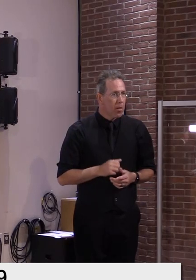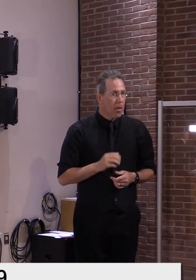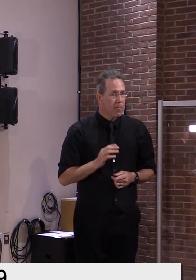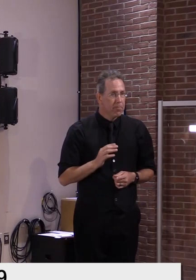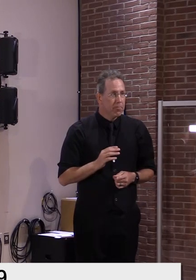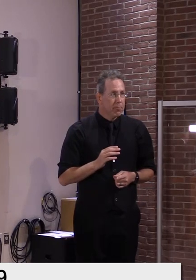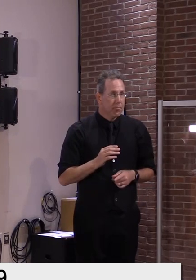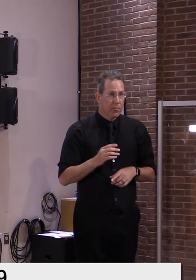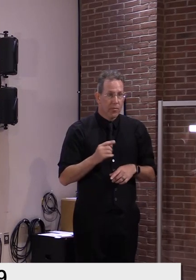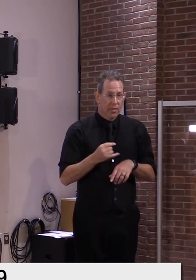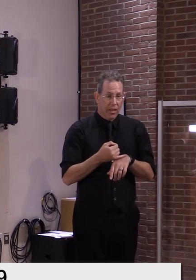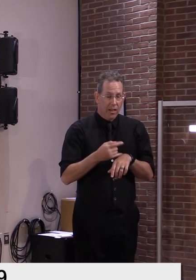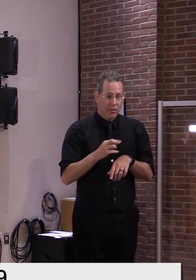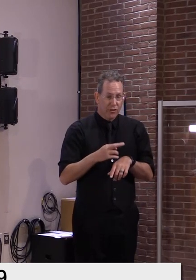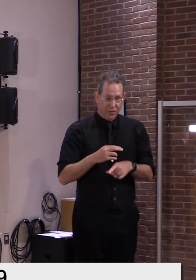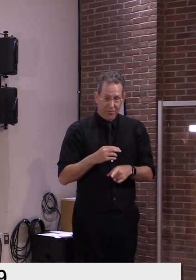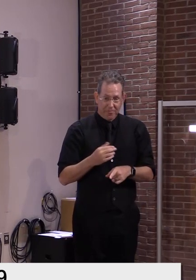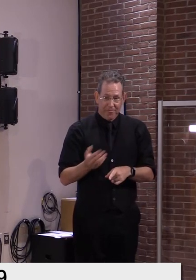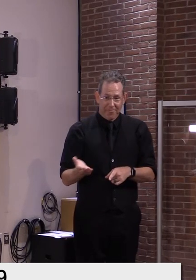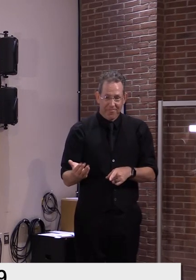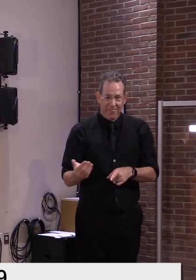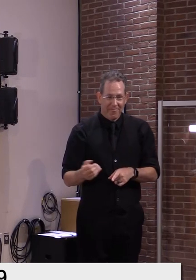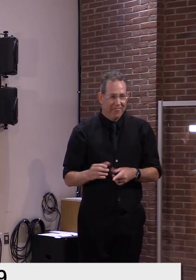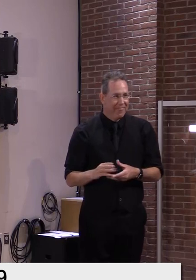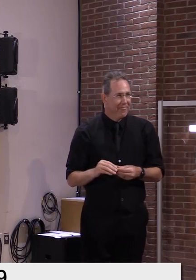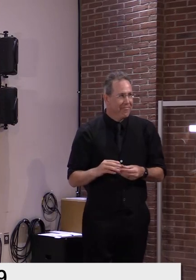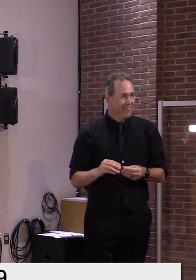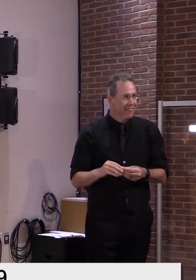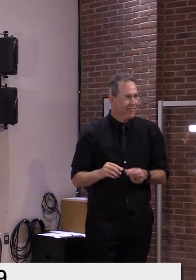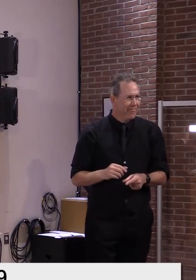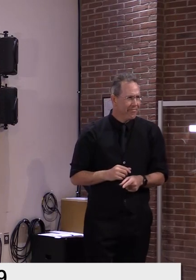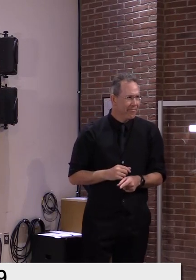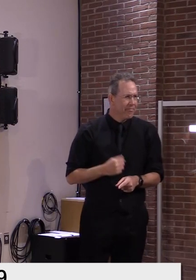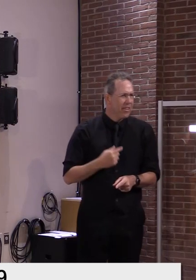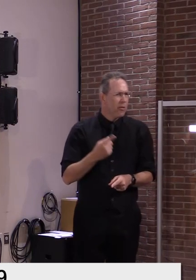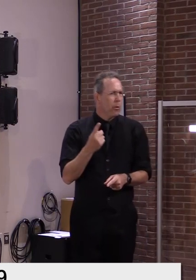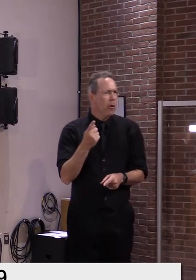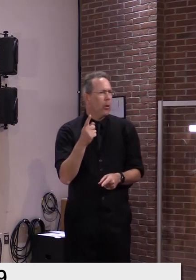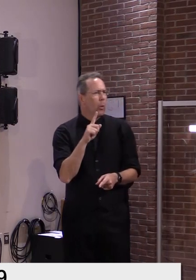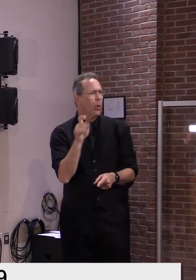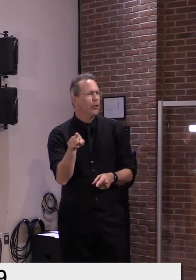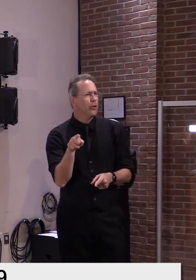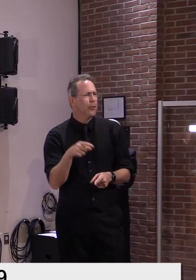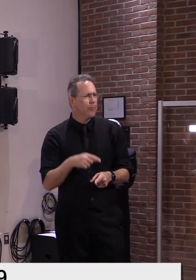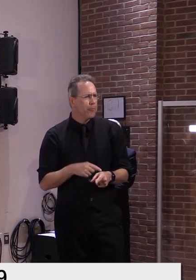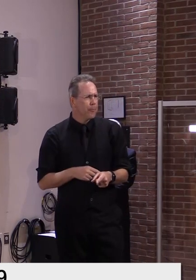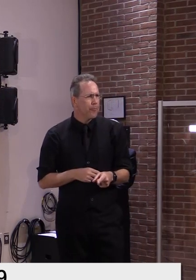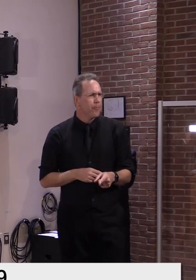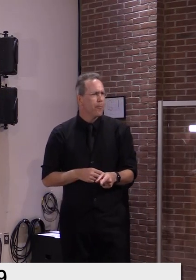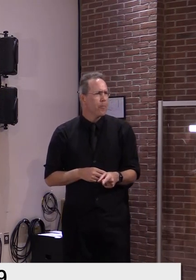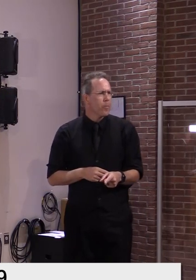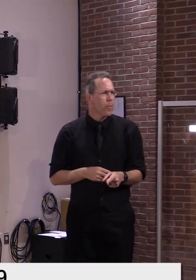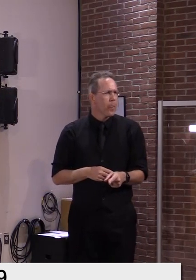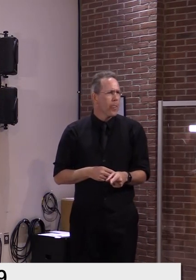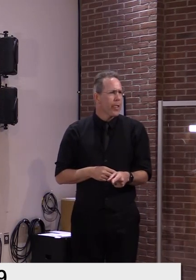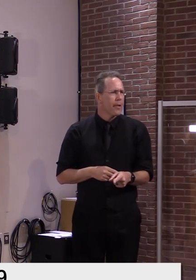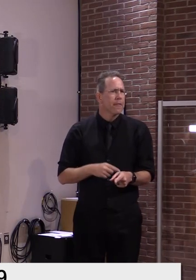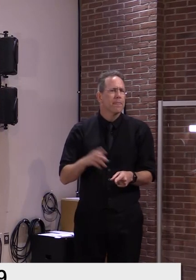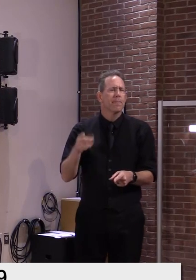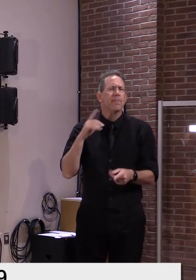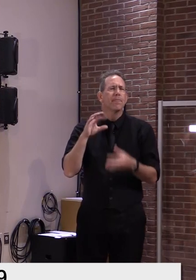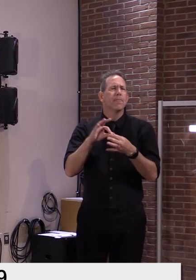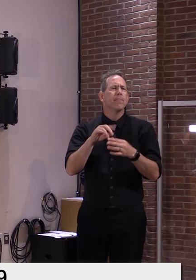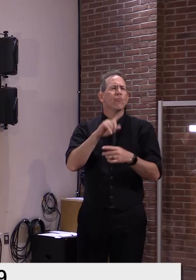Thank you. Governor, one quick thought as a follow-up to Stuart and his trucking friends. Might